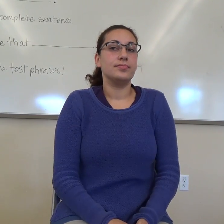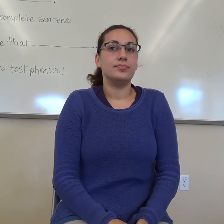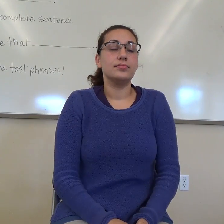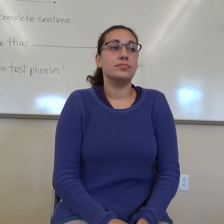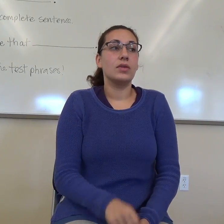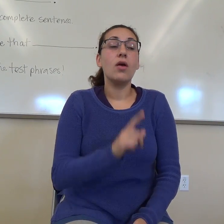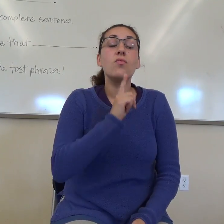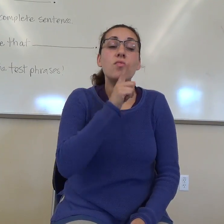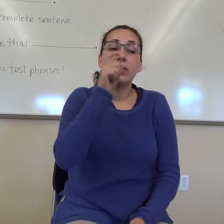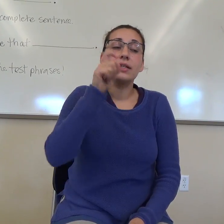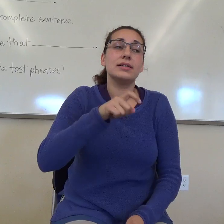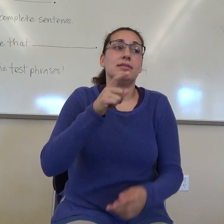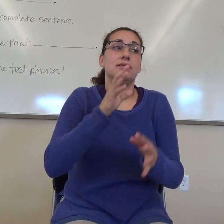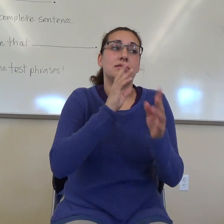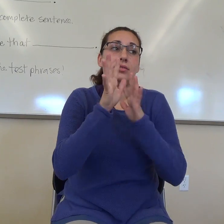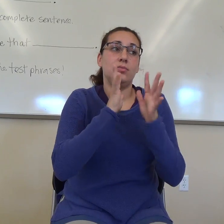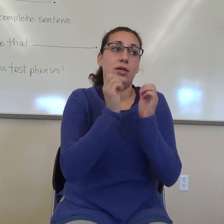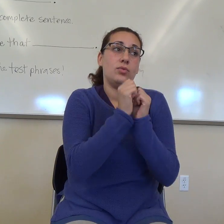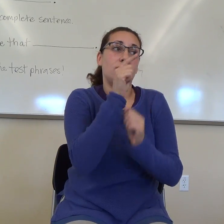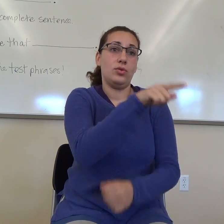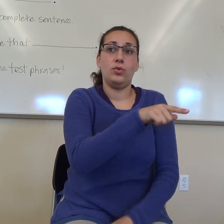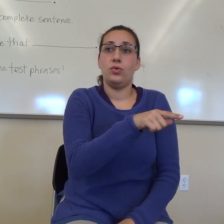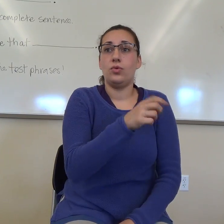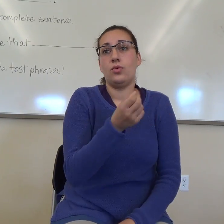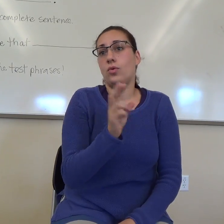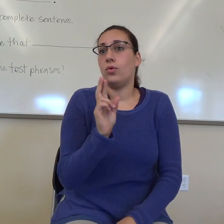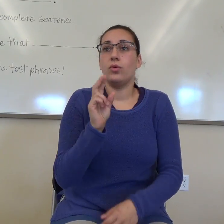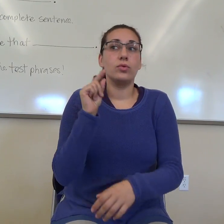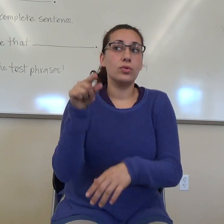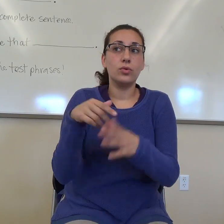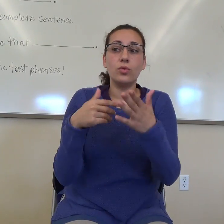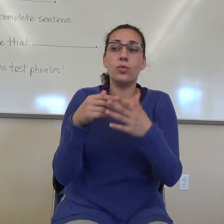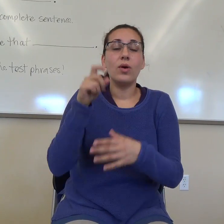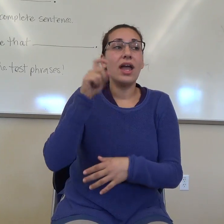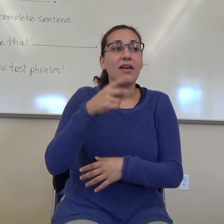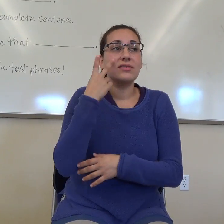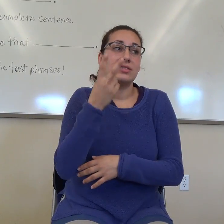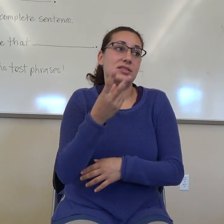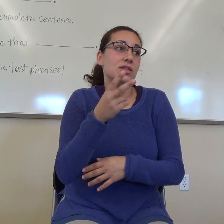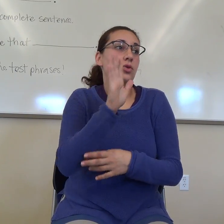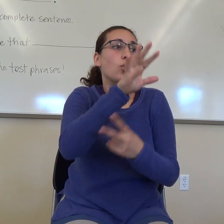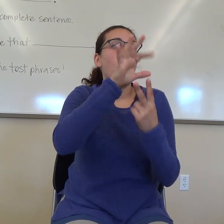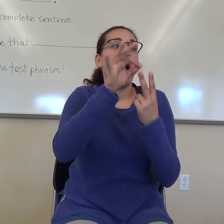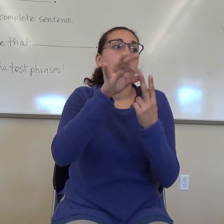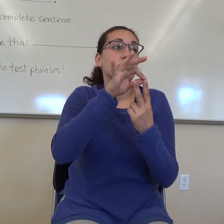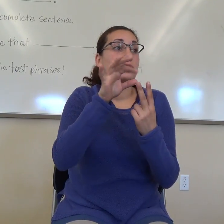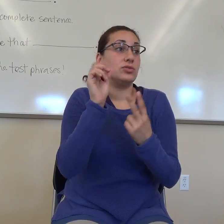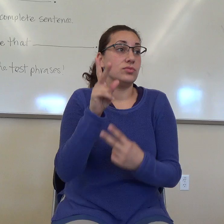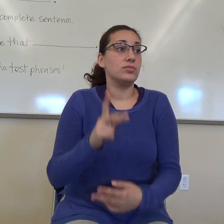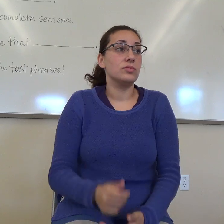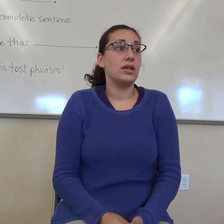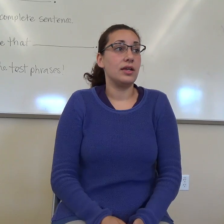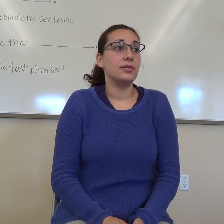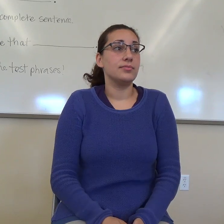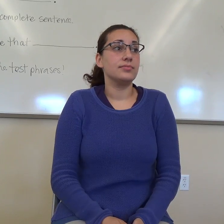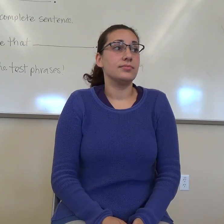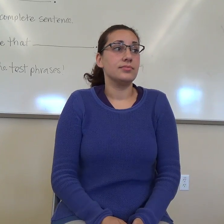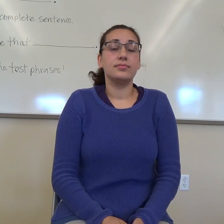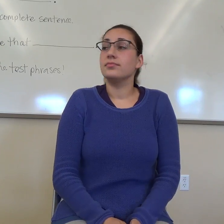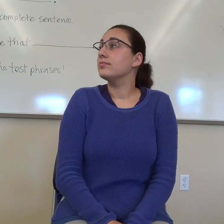talk to you because, you know, we have to see what your options are from here on in. And I find if I make